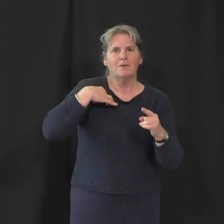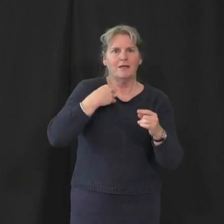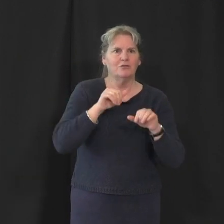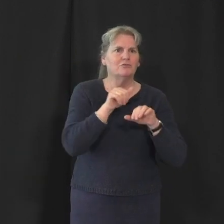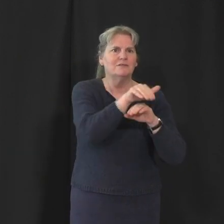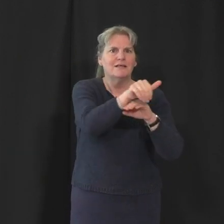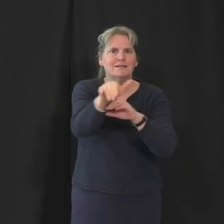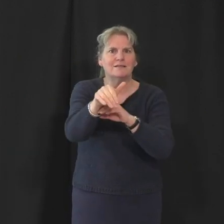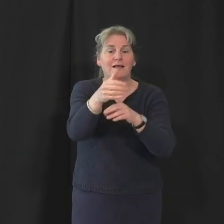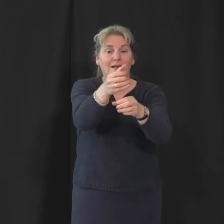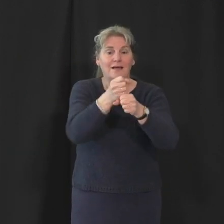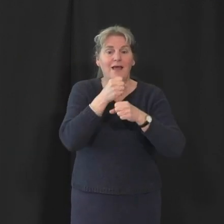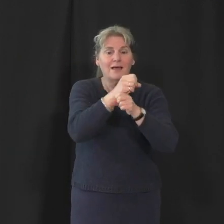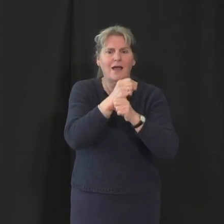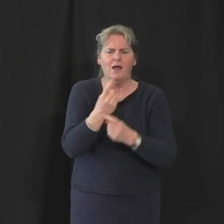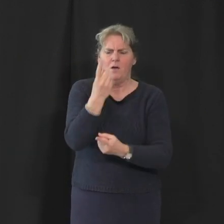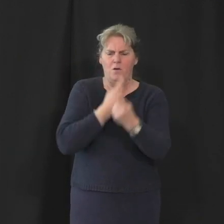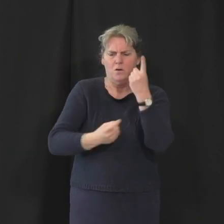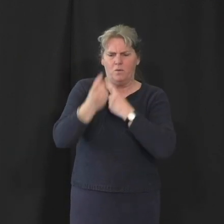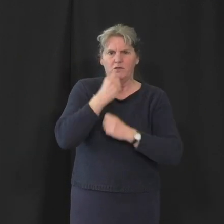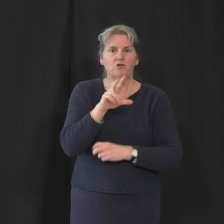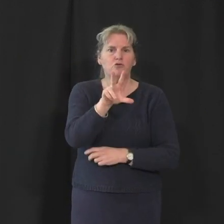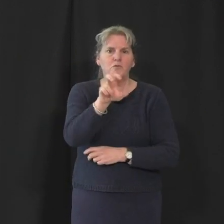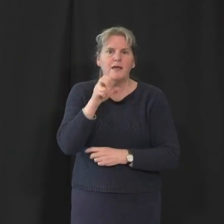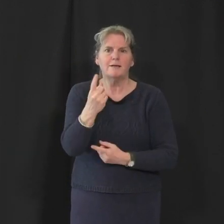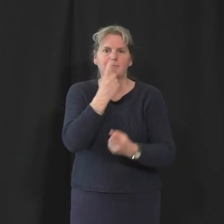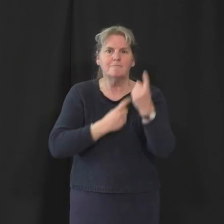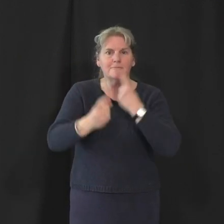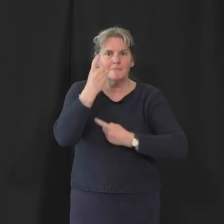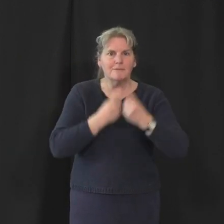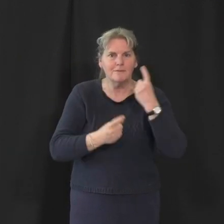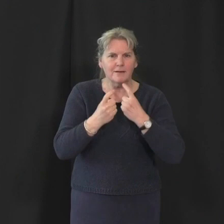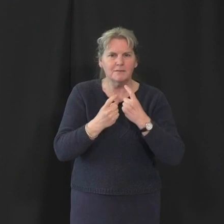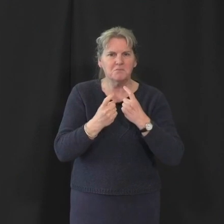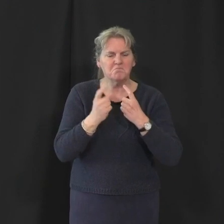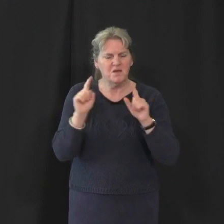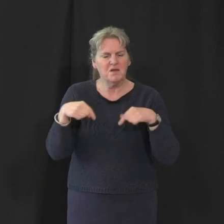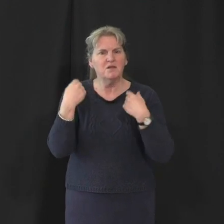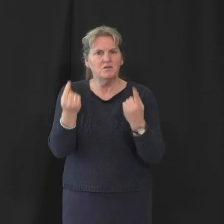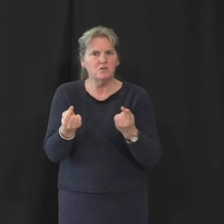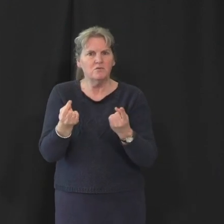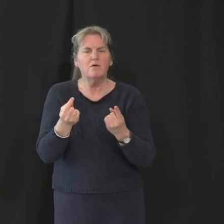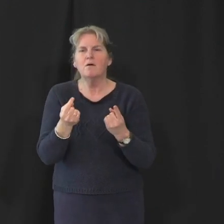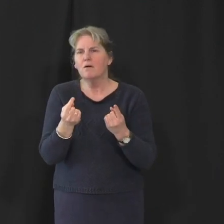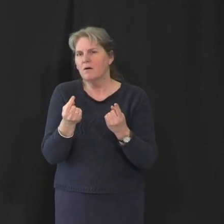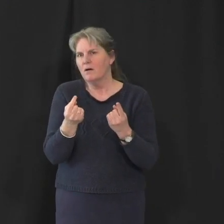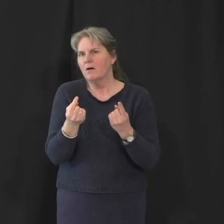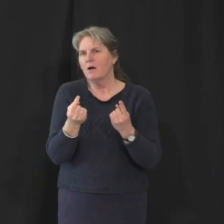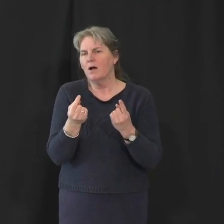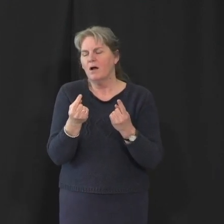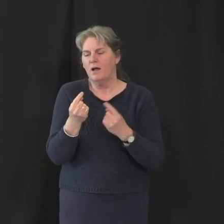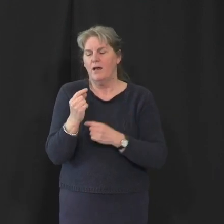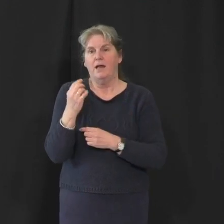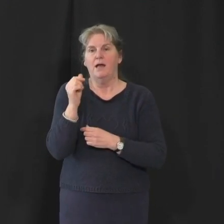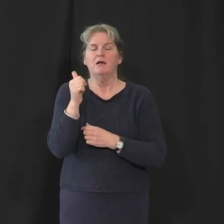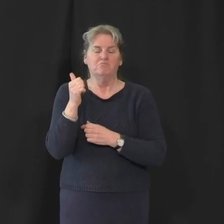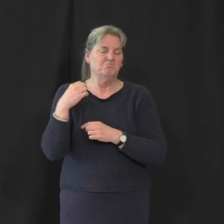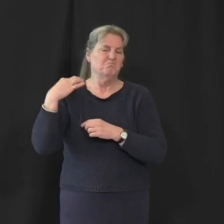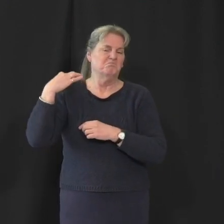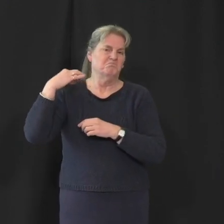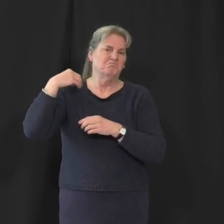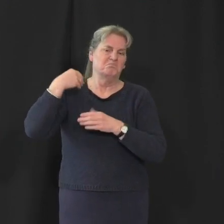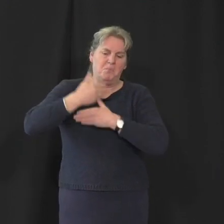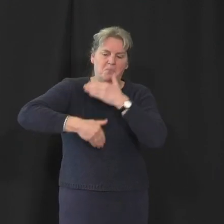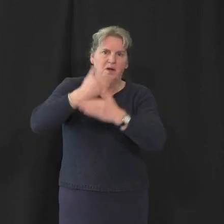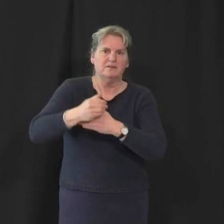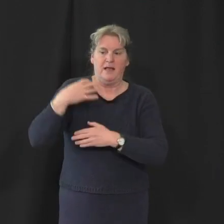They've received more than 300 inquiries and are currently, they are now processing applications.